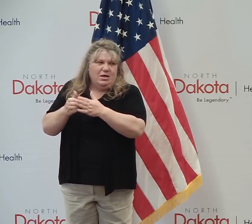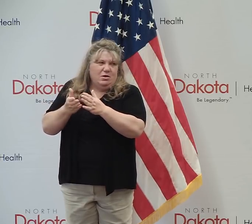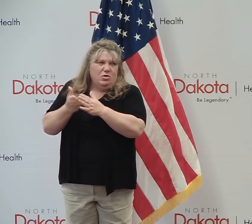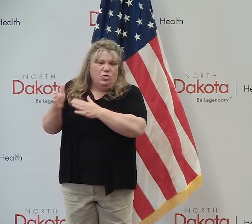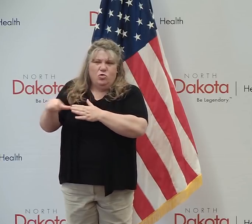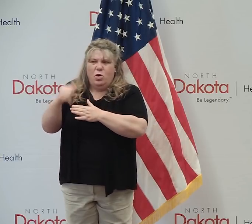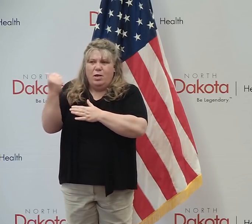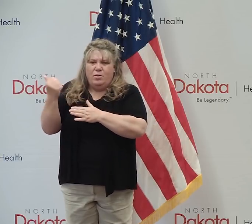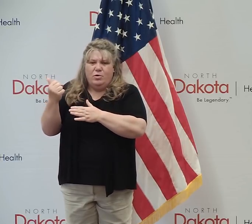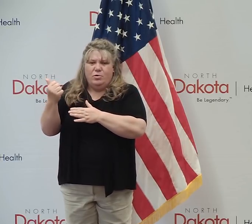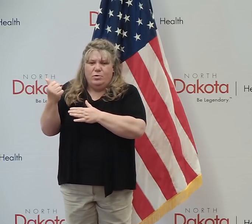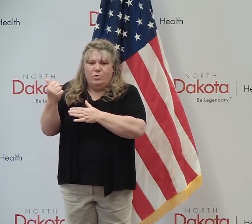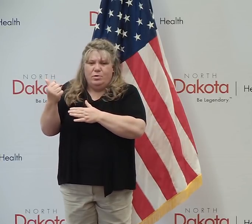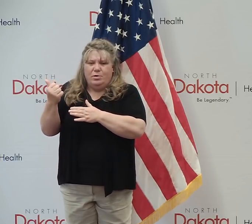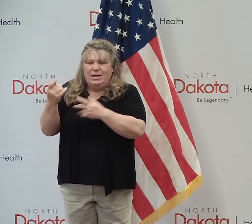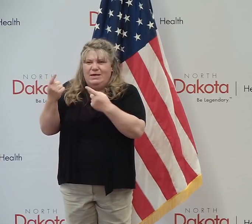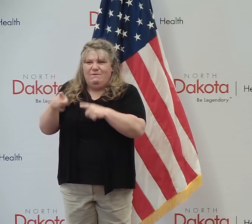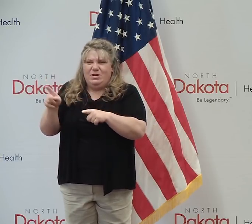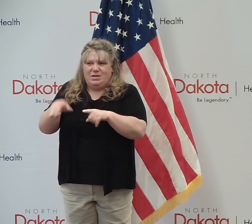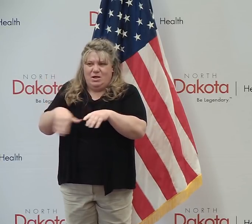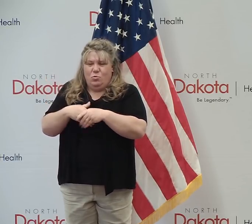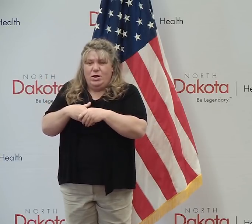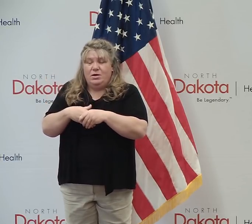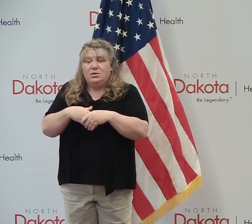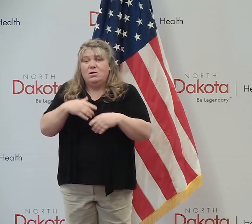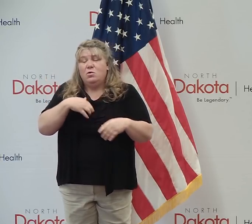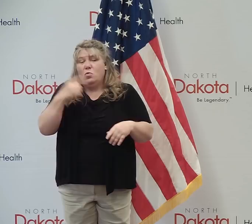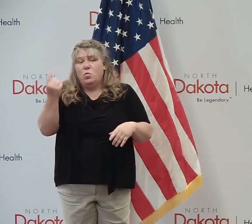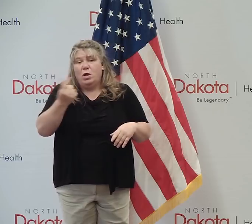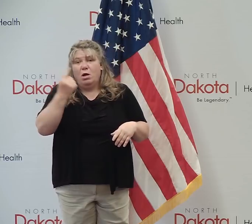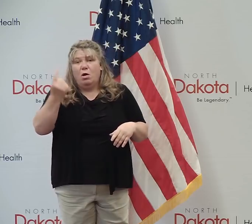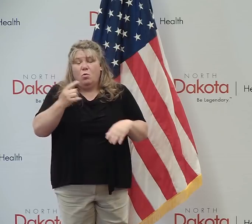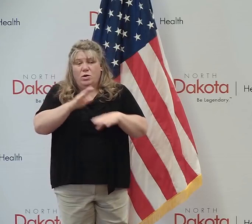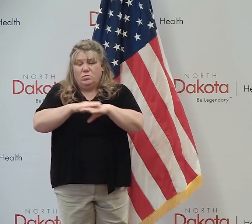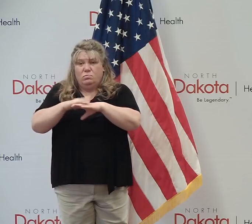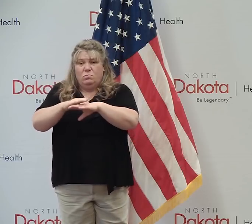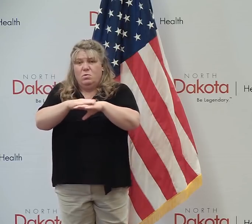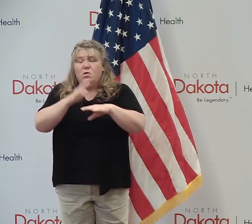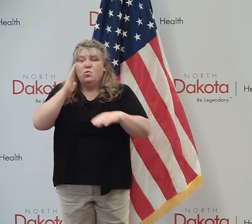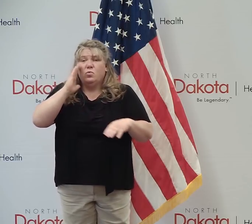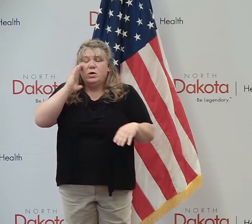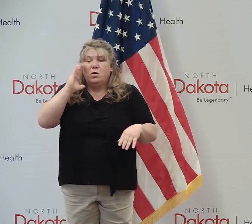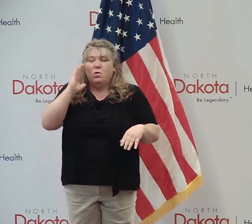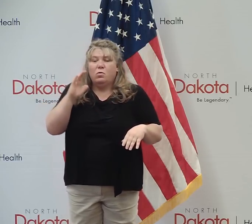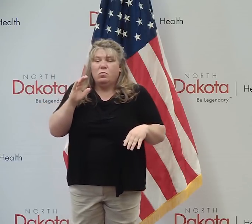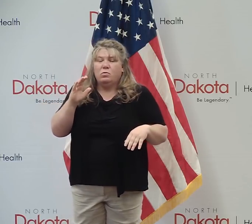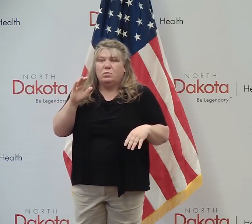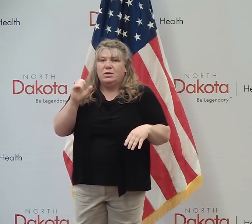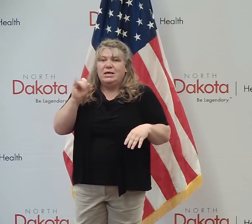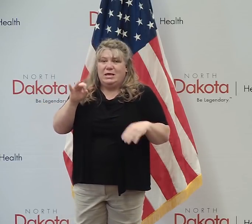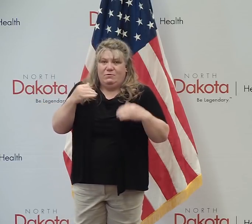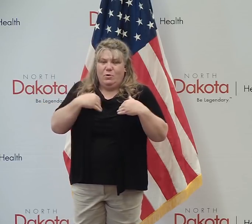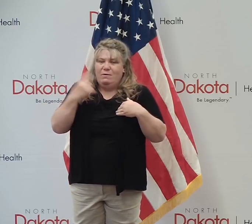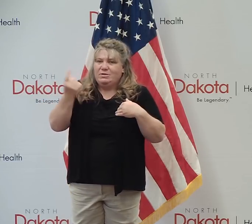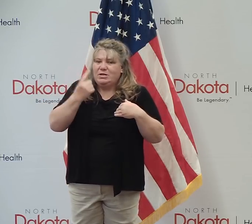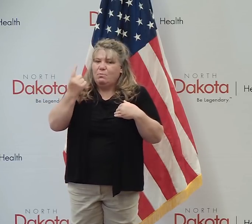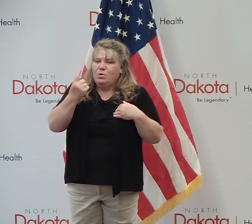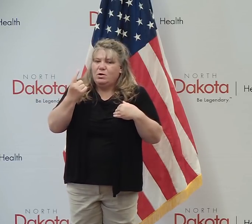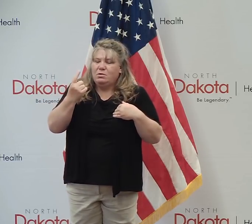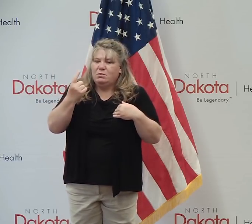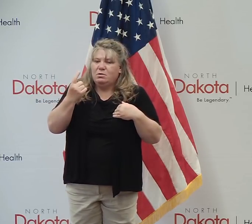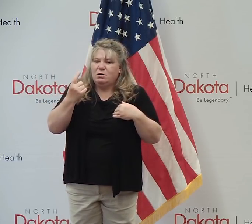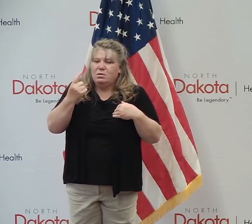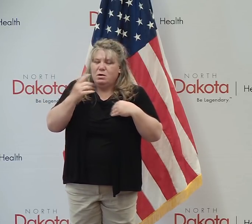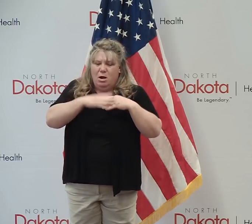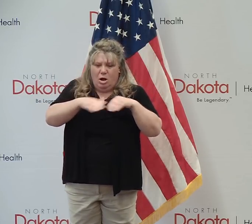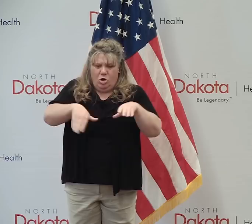other events like weddings as well. And again, of course, we always caution, we know that if you've got somebody that is on your